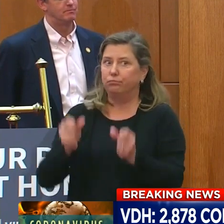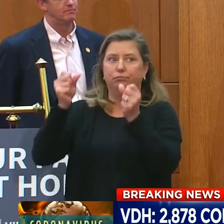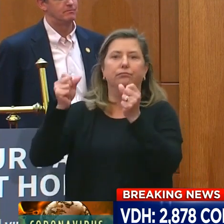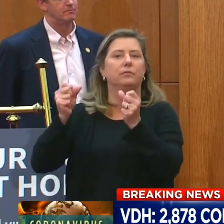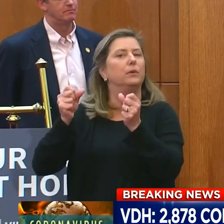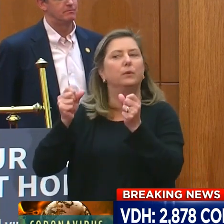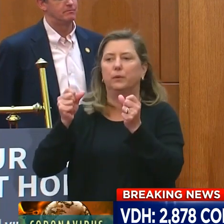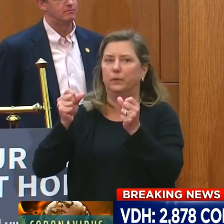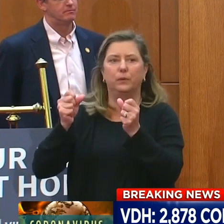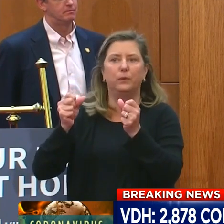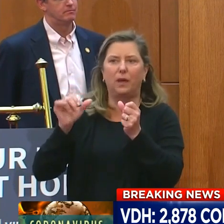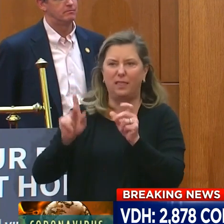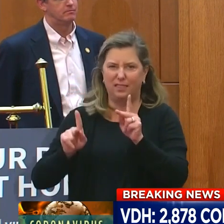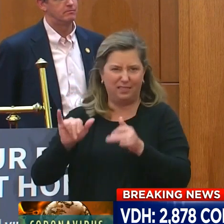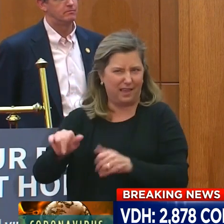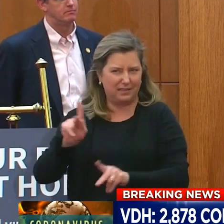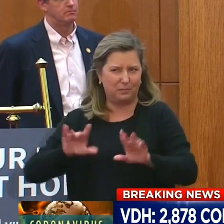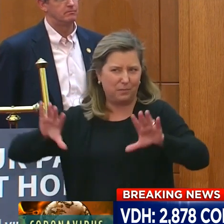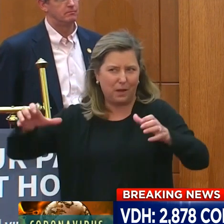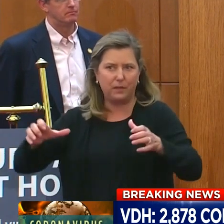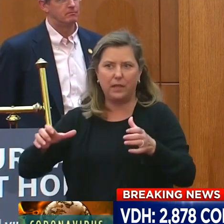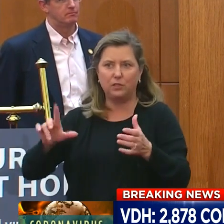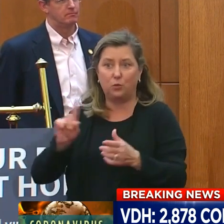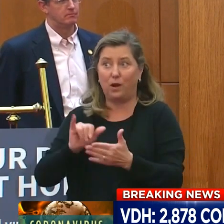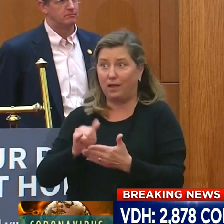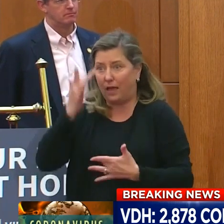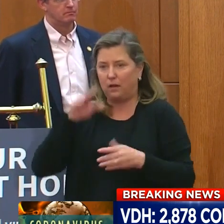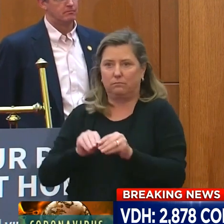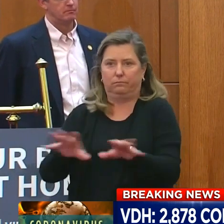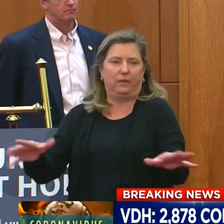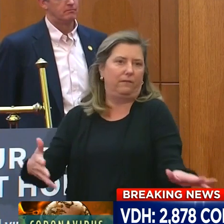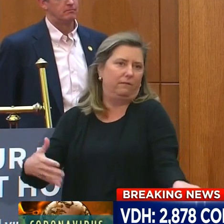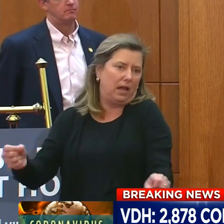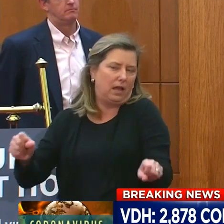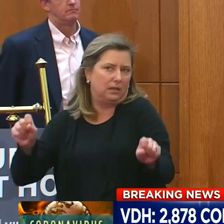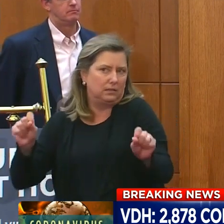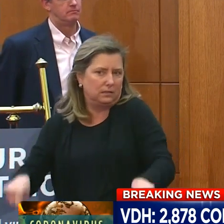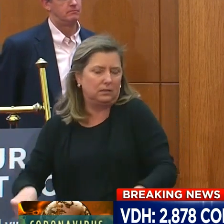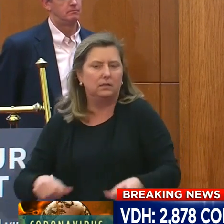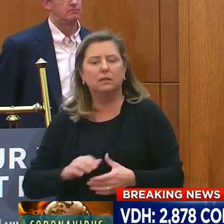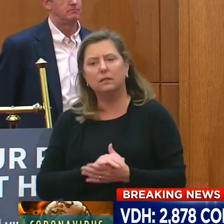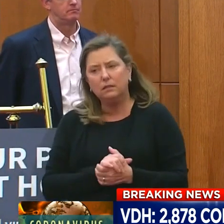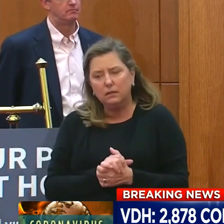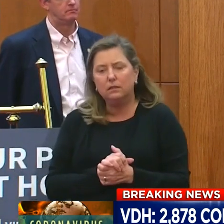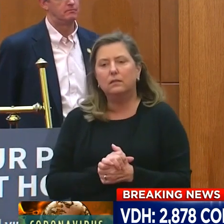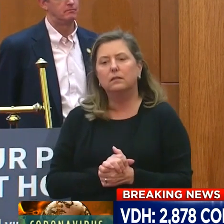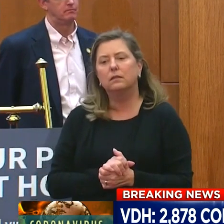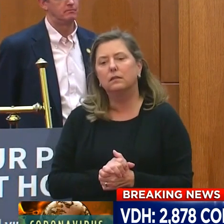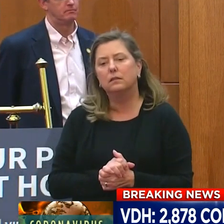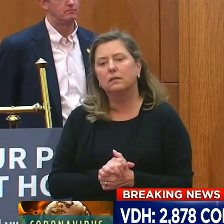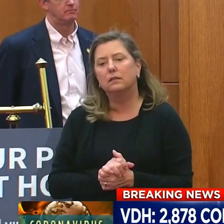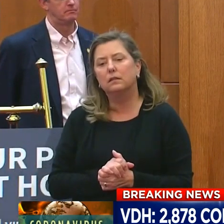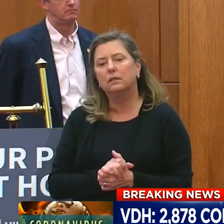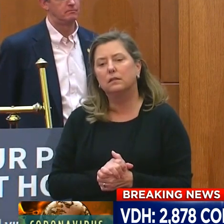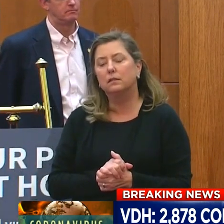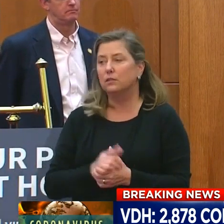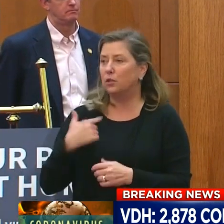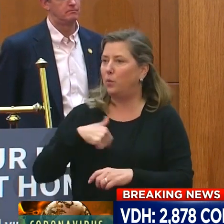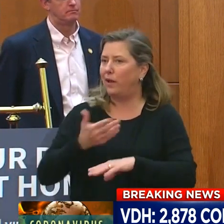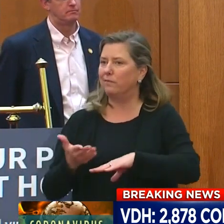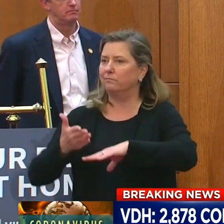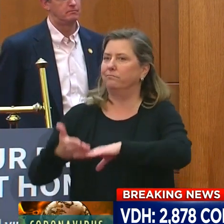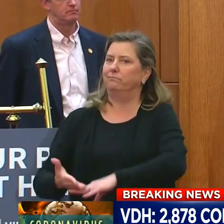it's a population in which this infection can spread quite quickly. So I would say that what we're doing is we've stepped up